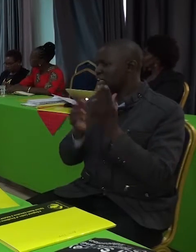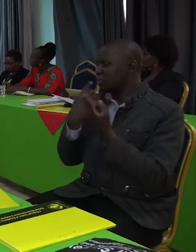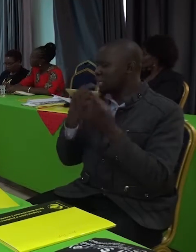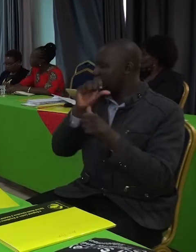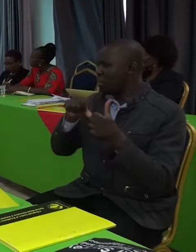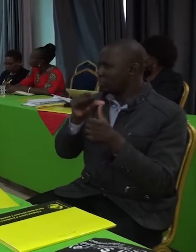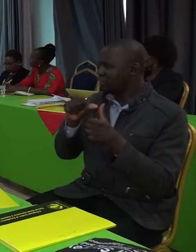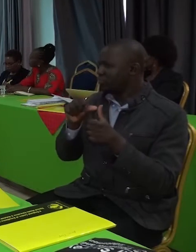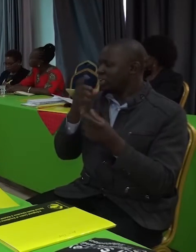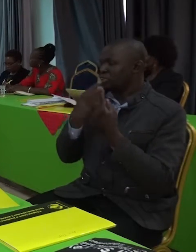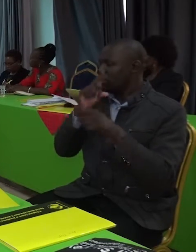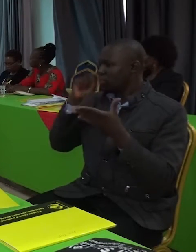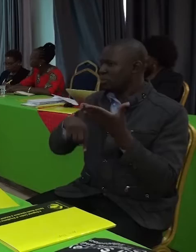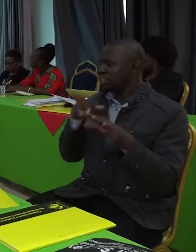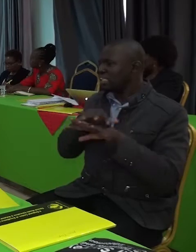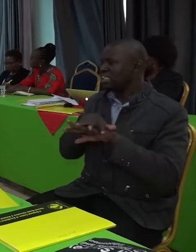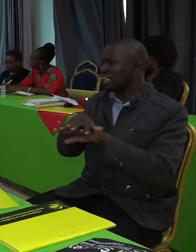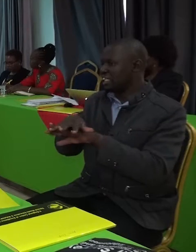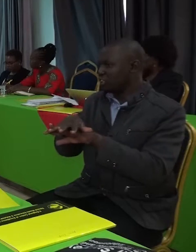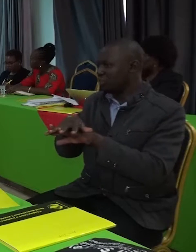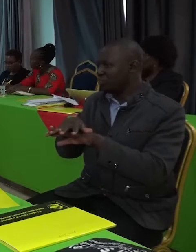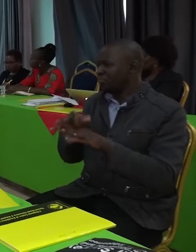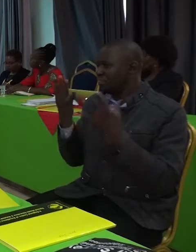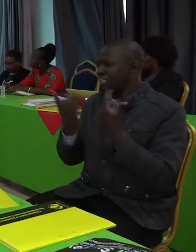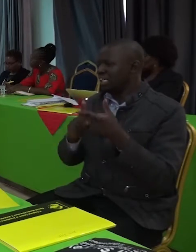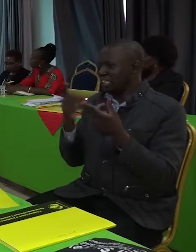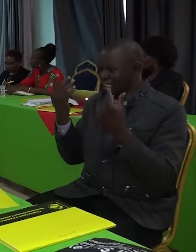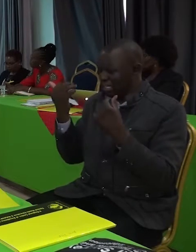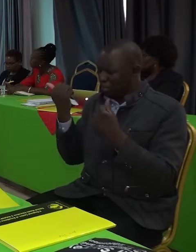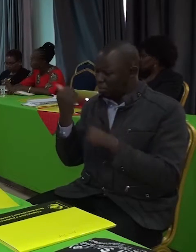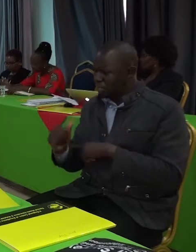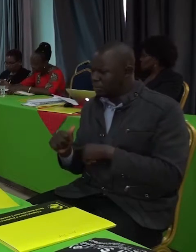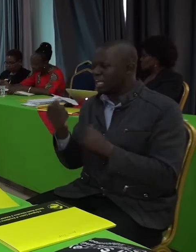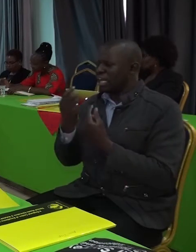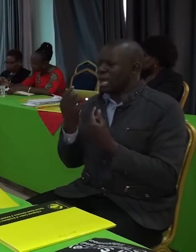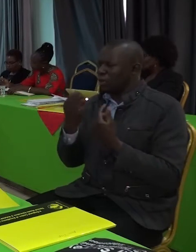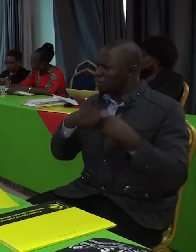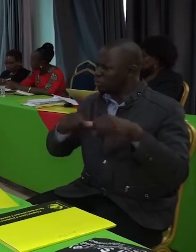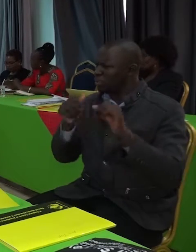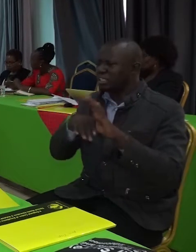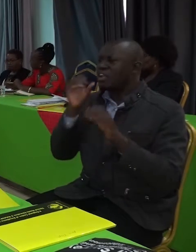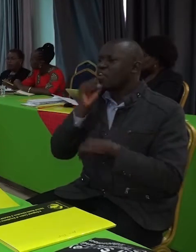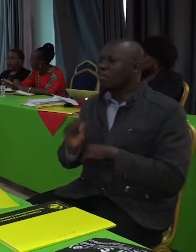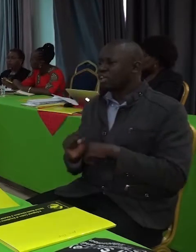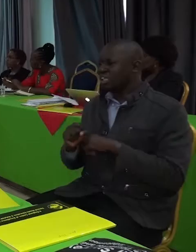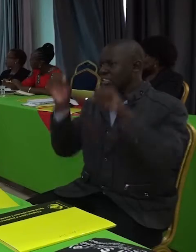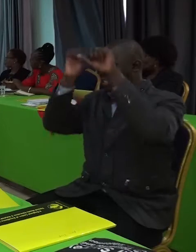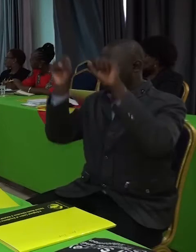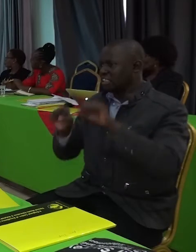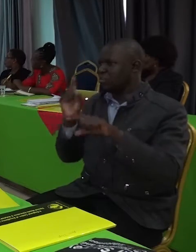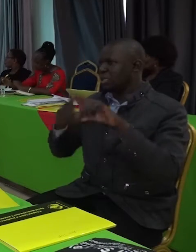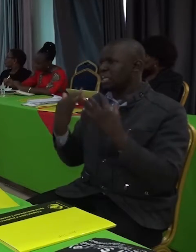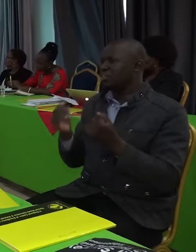of integration. Are we together? They are still in the old system. The standard rules are talking